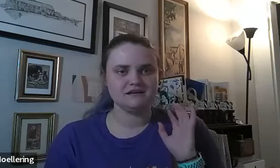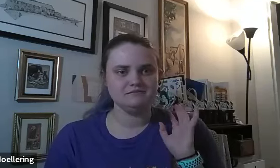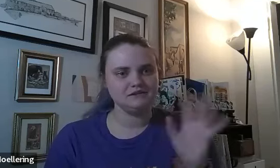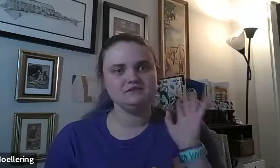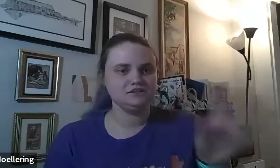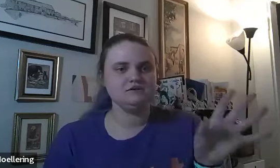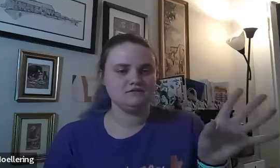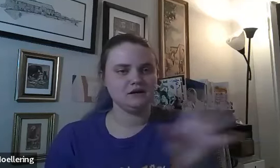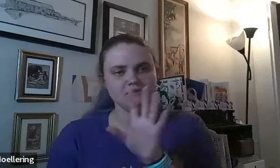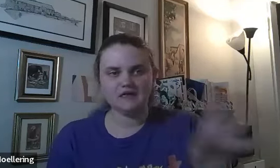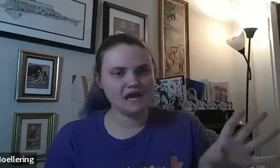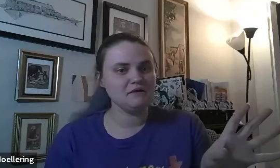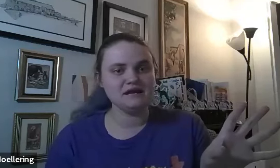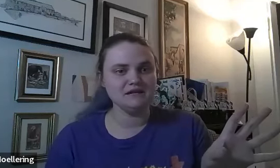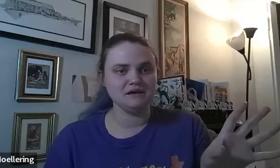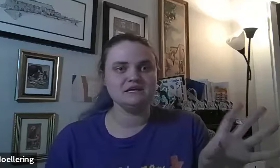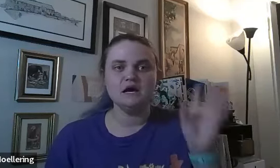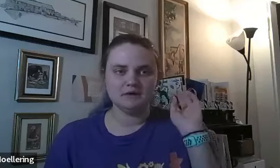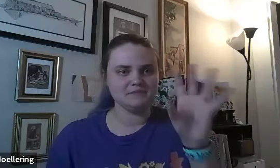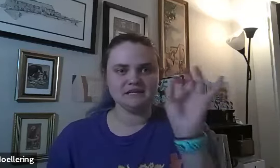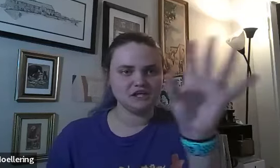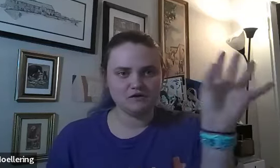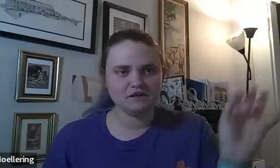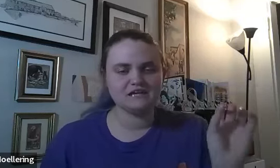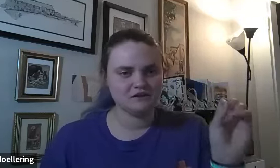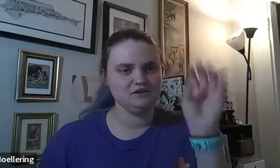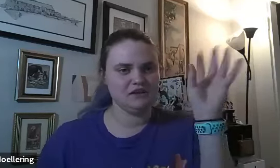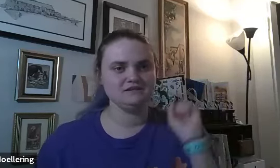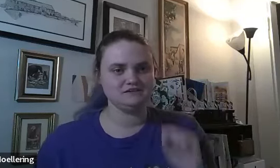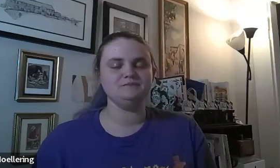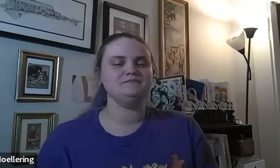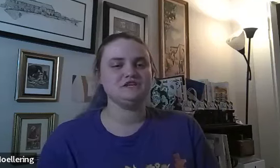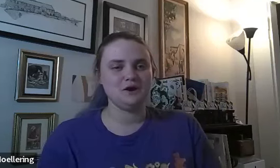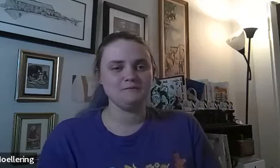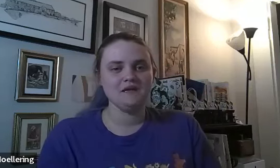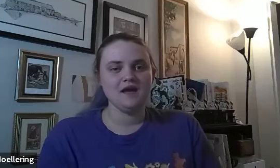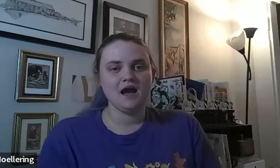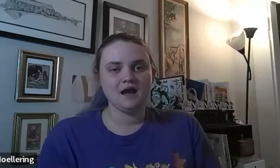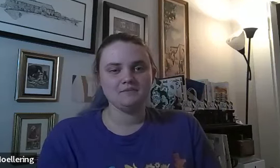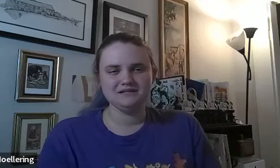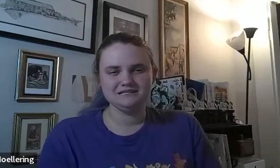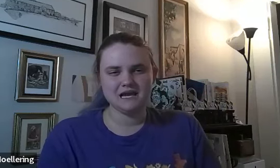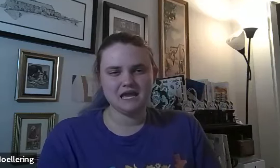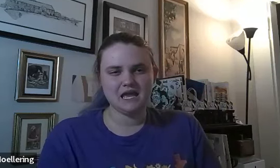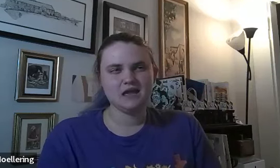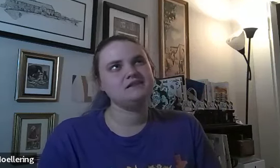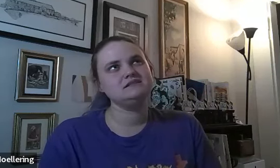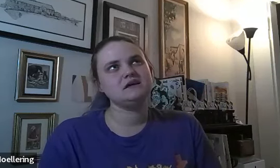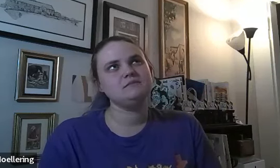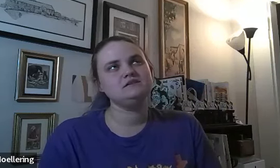I'm literally showing everyone. I mean, they had it right anyways, but I'm like over here telling you the answer. So I'm gonna say